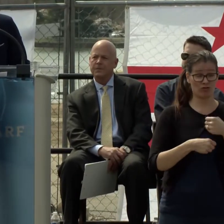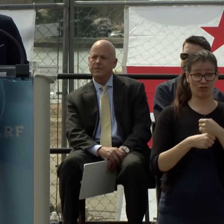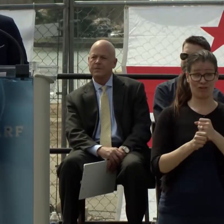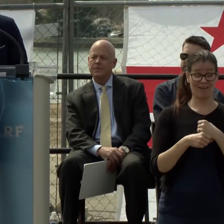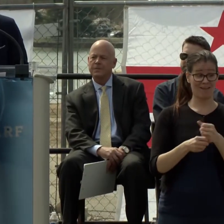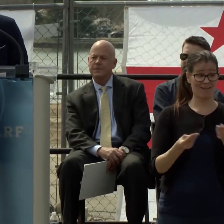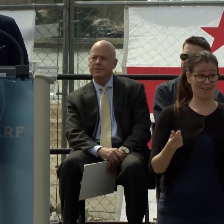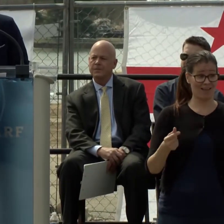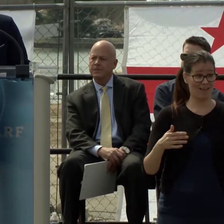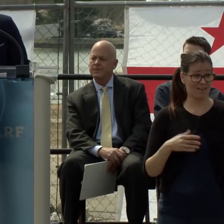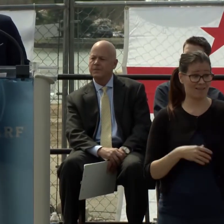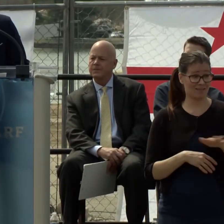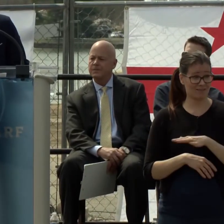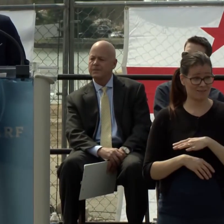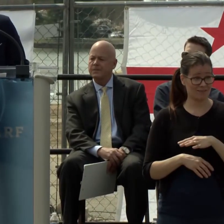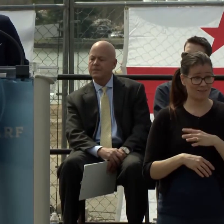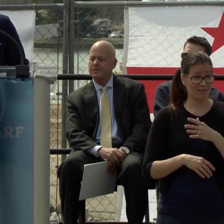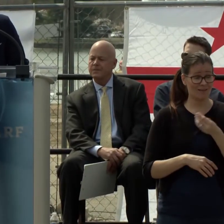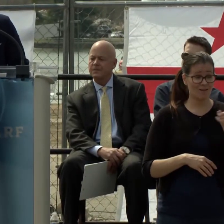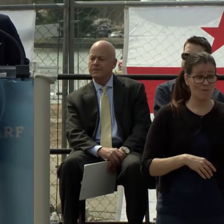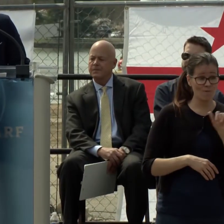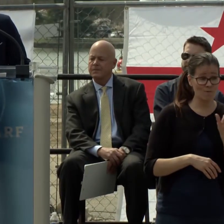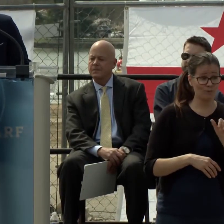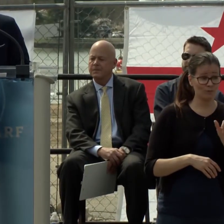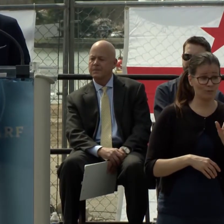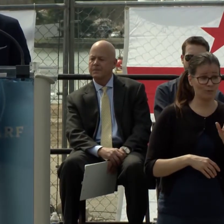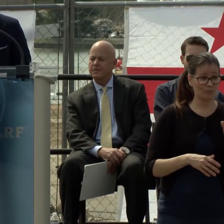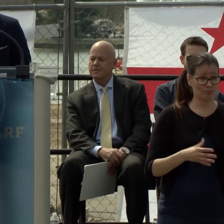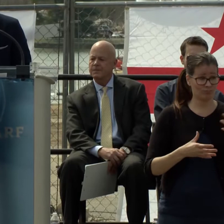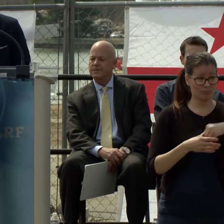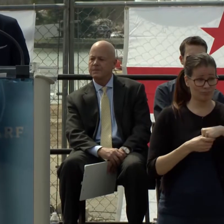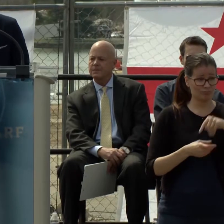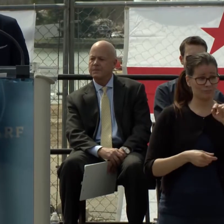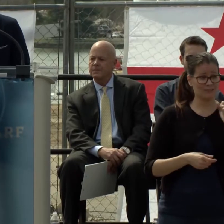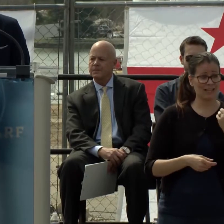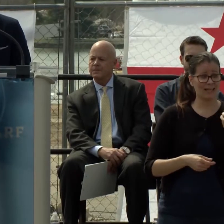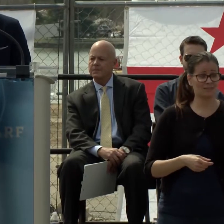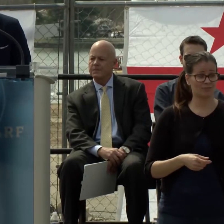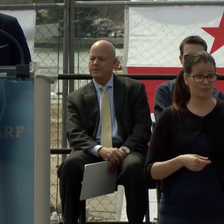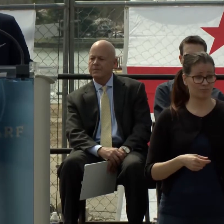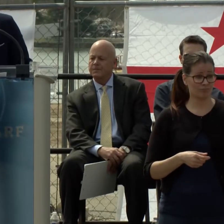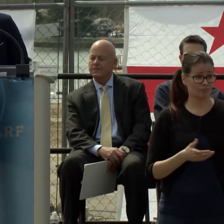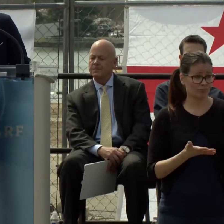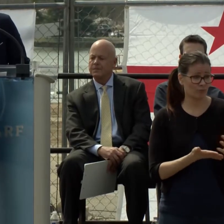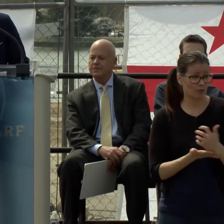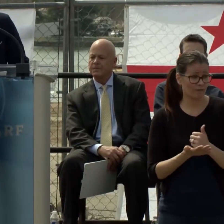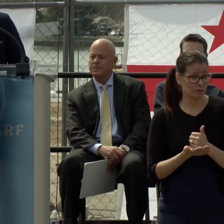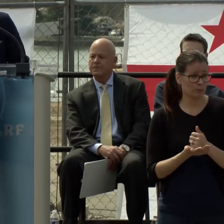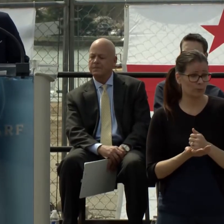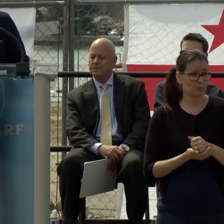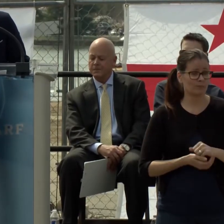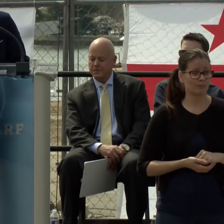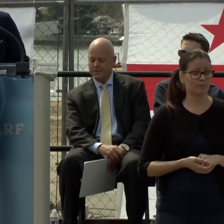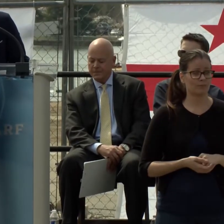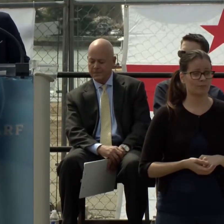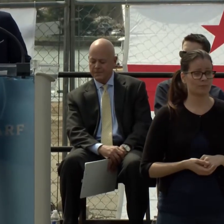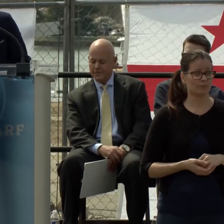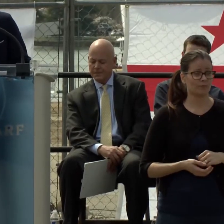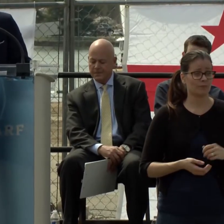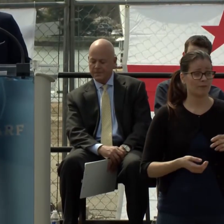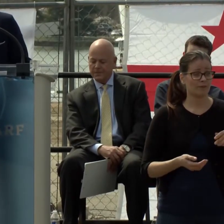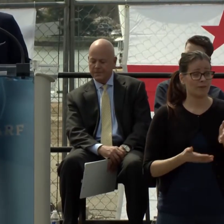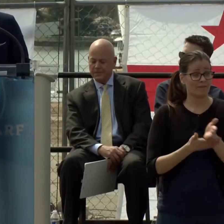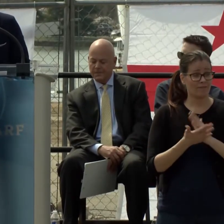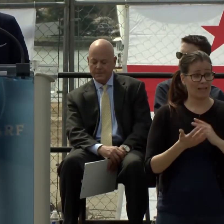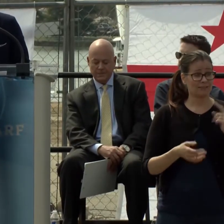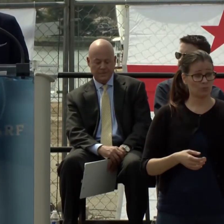important police and health and education services that we have. And we know that this project, both in Phase 1 and Phase 2, has provided important affordable housing in